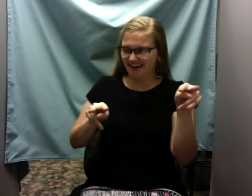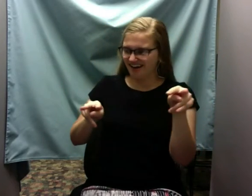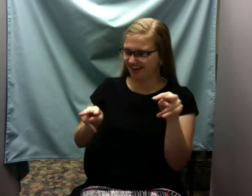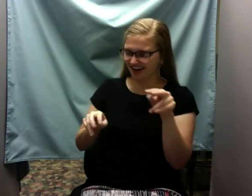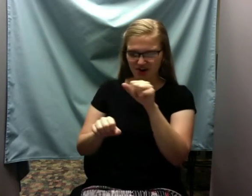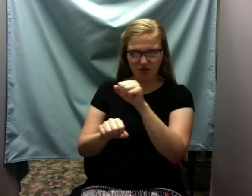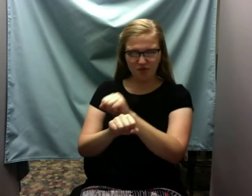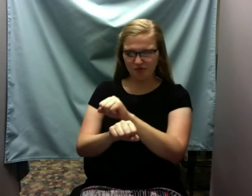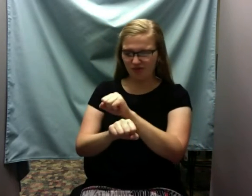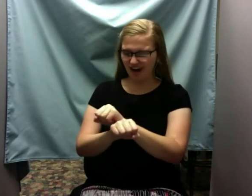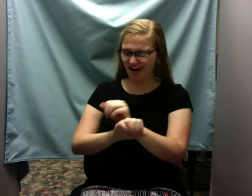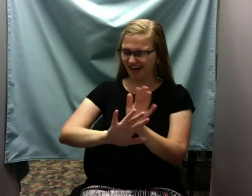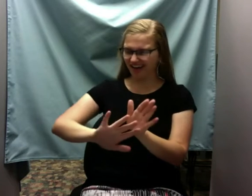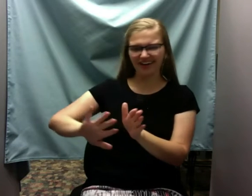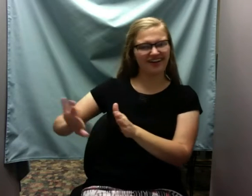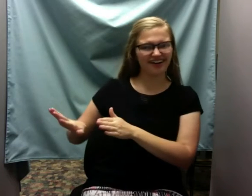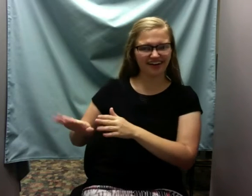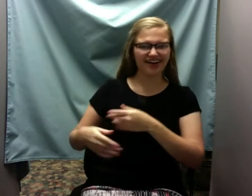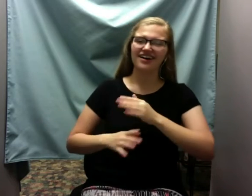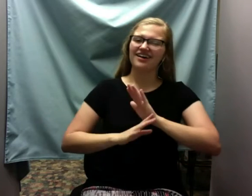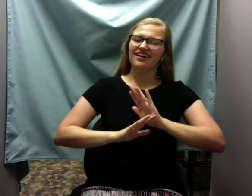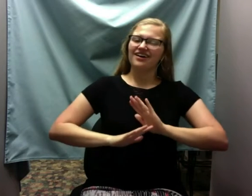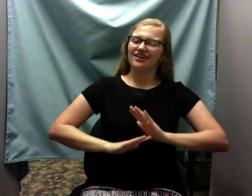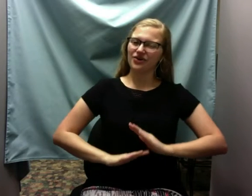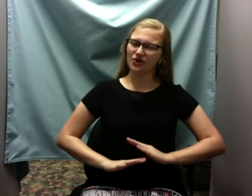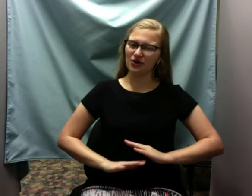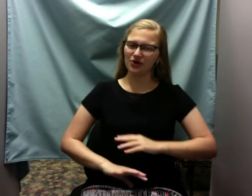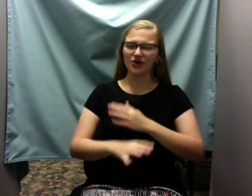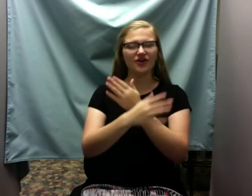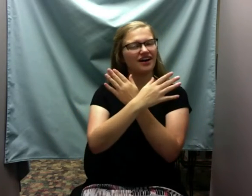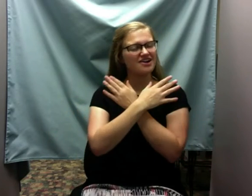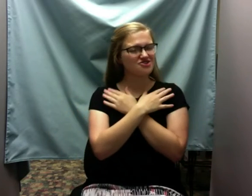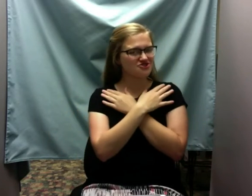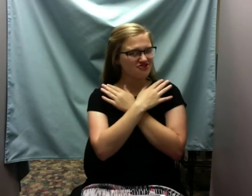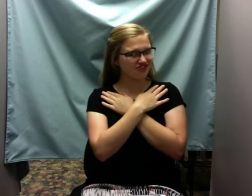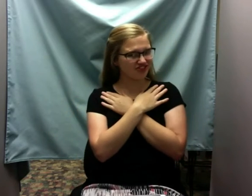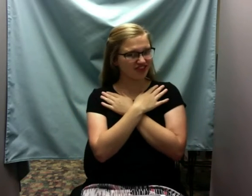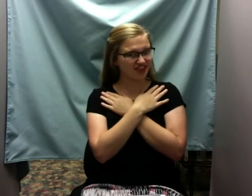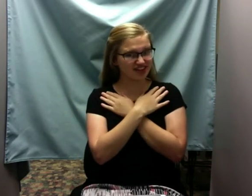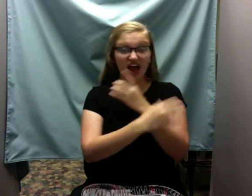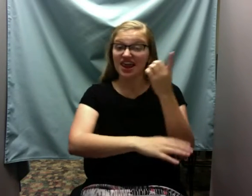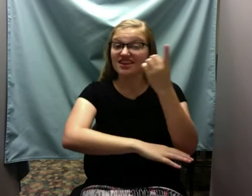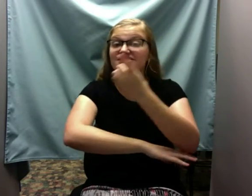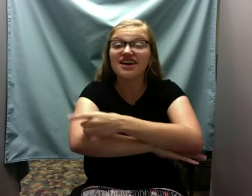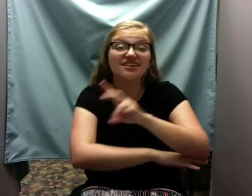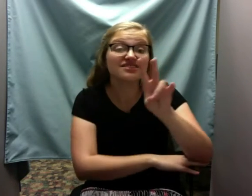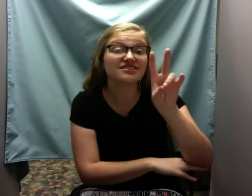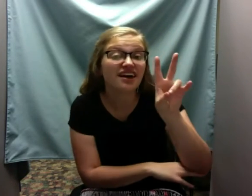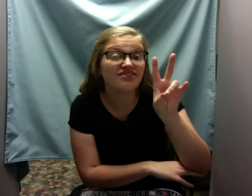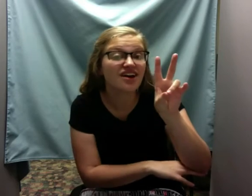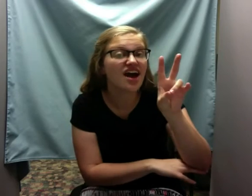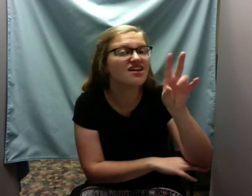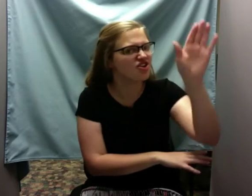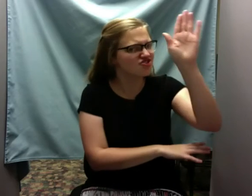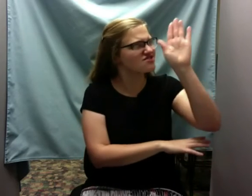had made. And he rested on the seventh day from all his work which he had made. And God blessed the seventh day, and sanctified